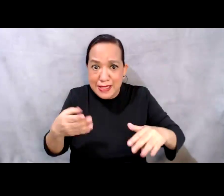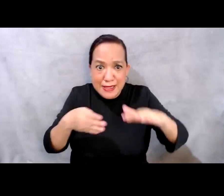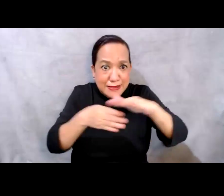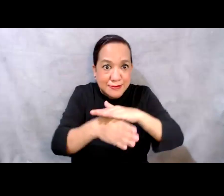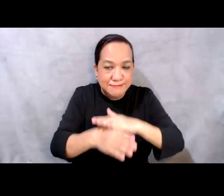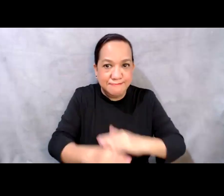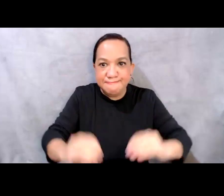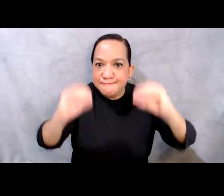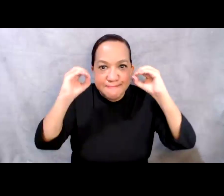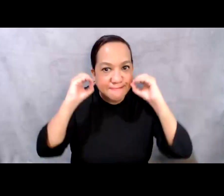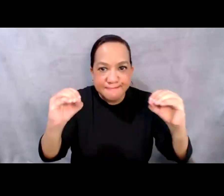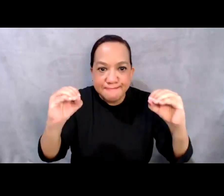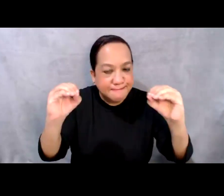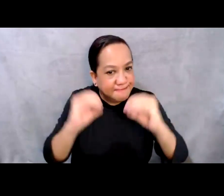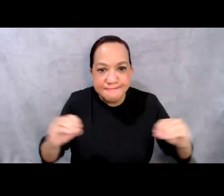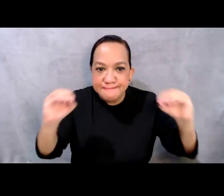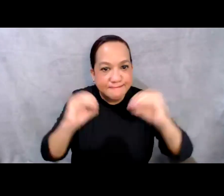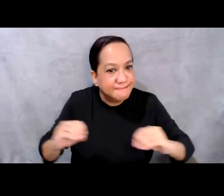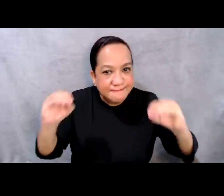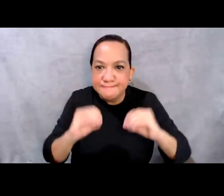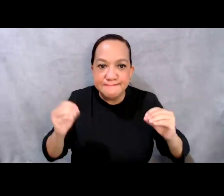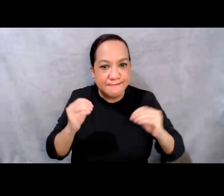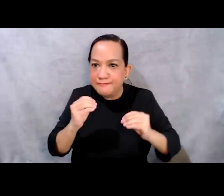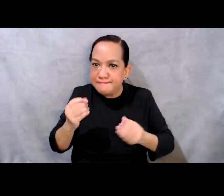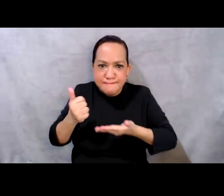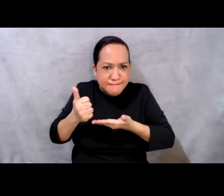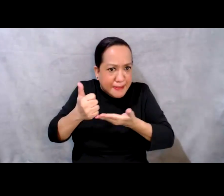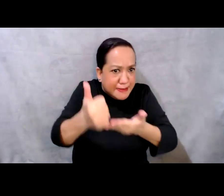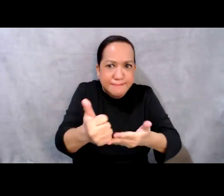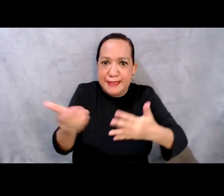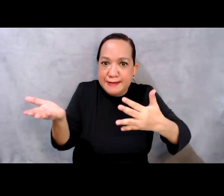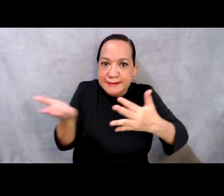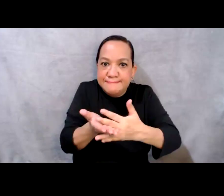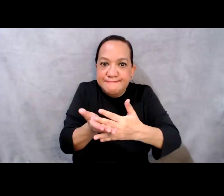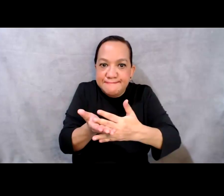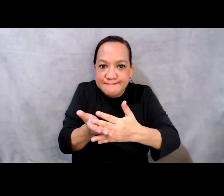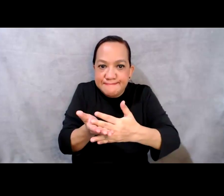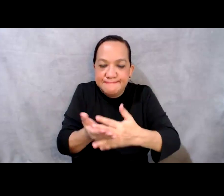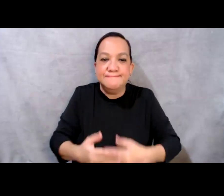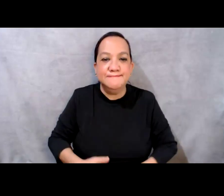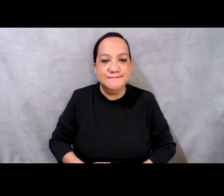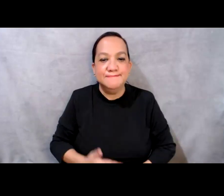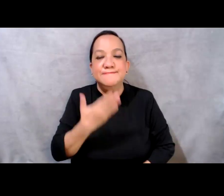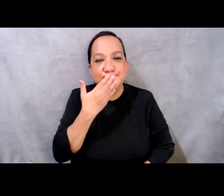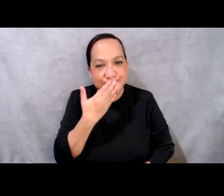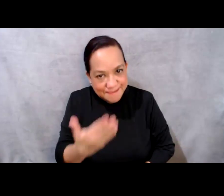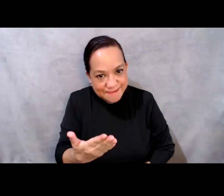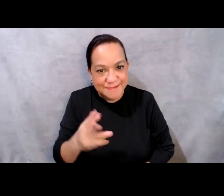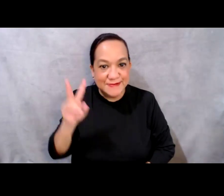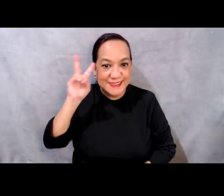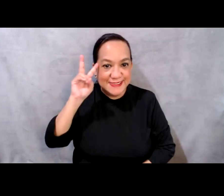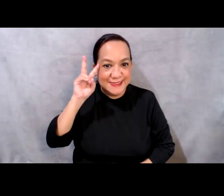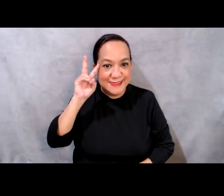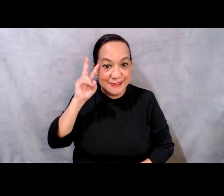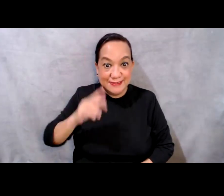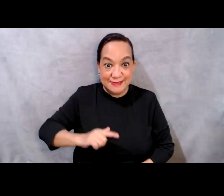or accountability. Thank you, Vidya. Next, we have Radhika Goyal from the Accountability Council. So